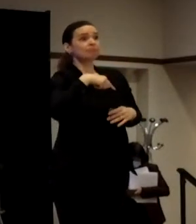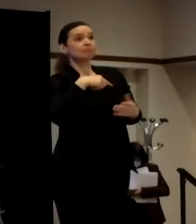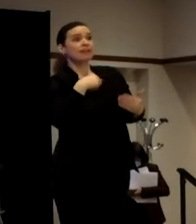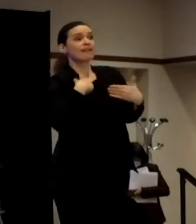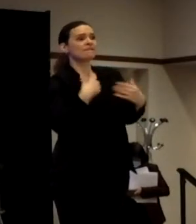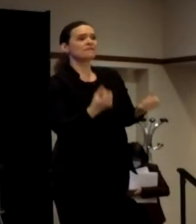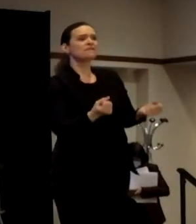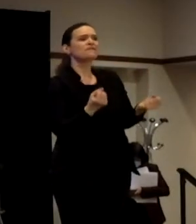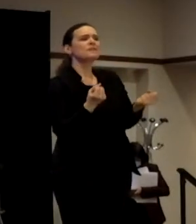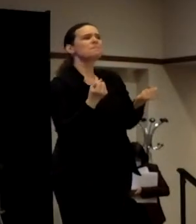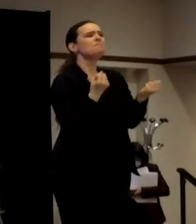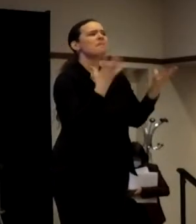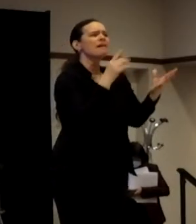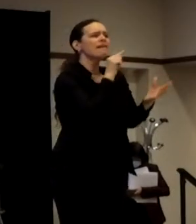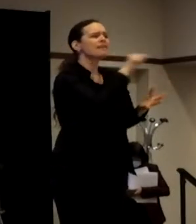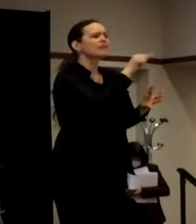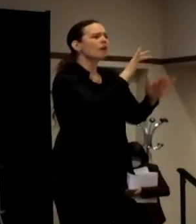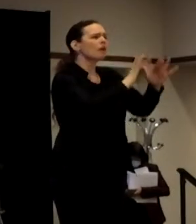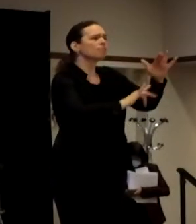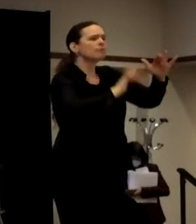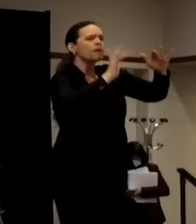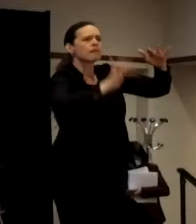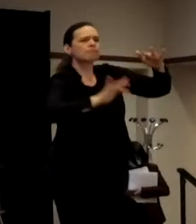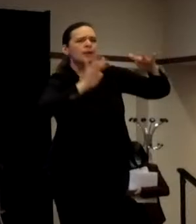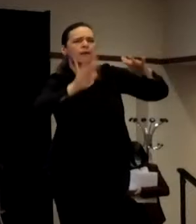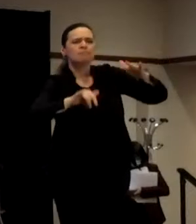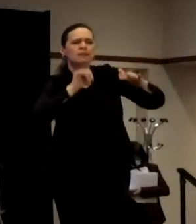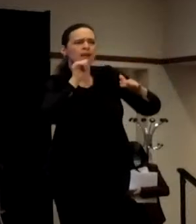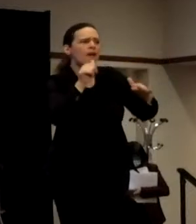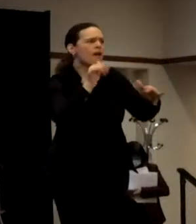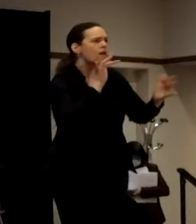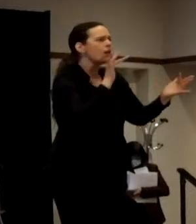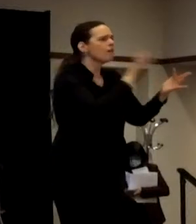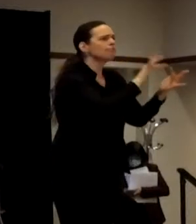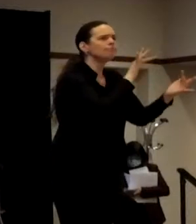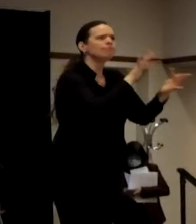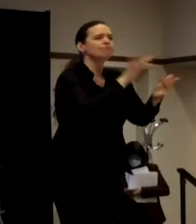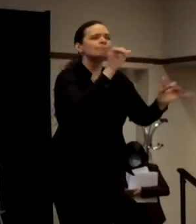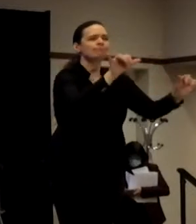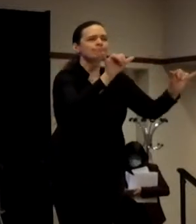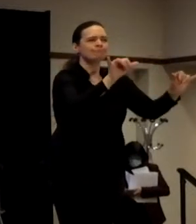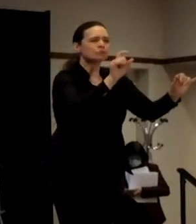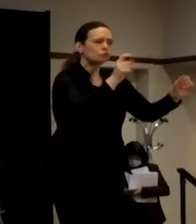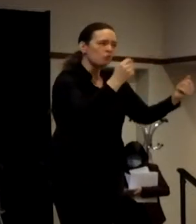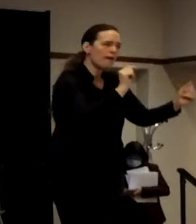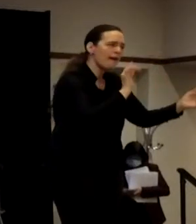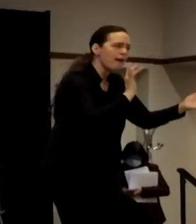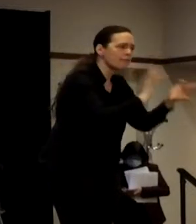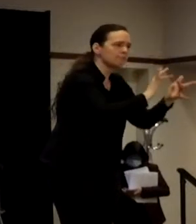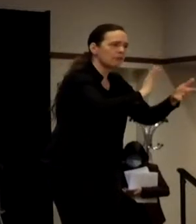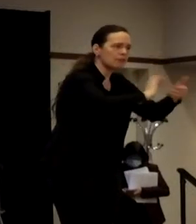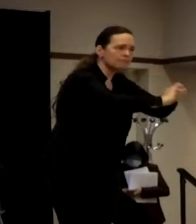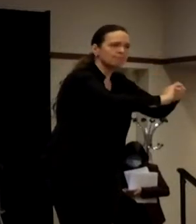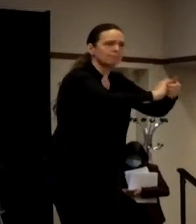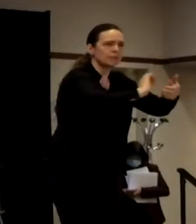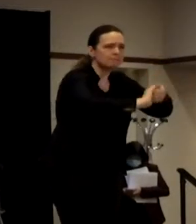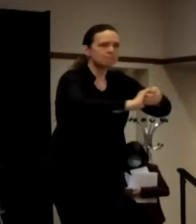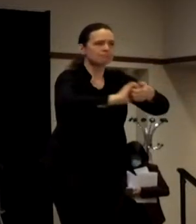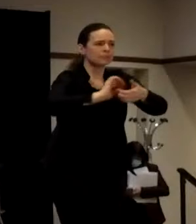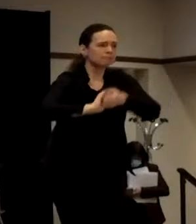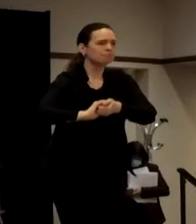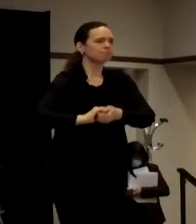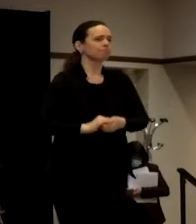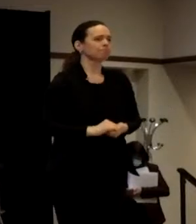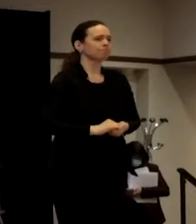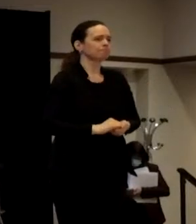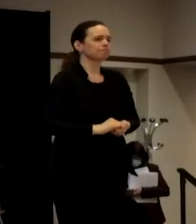to analyze data, not just on city zip codes, but rural zip codes as well. In the event that